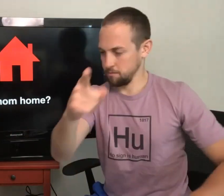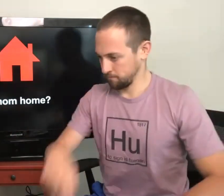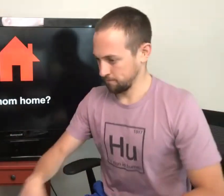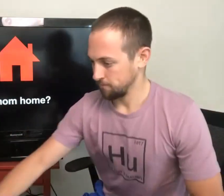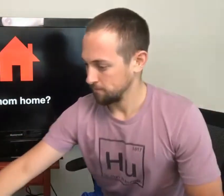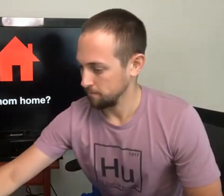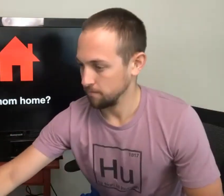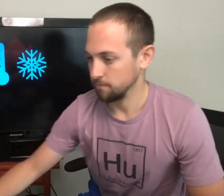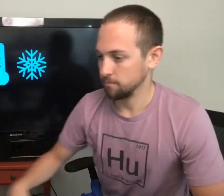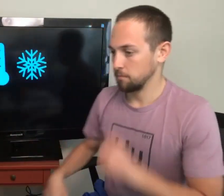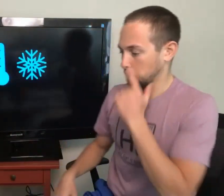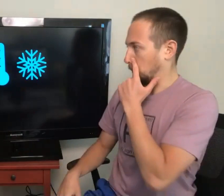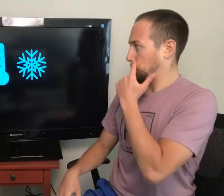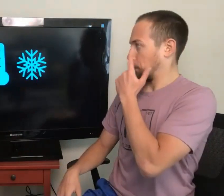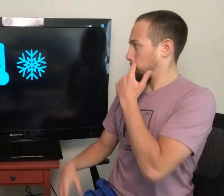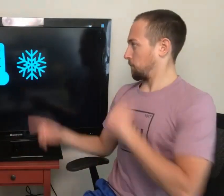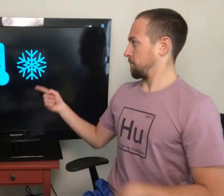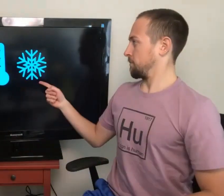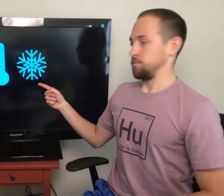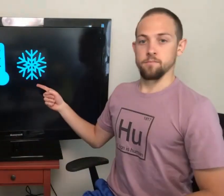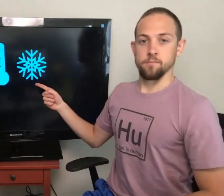I see you imitating me very, very well out there.